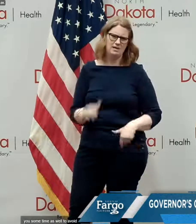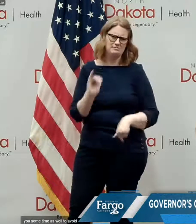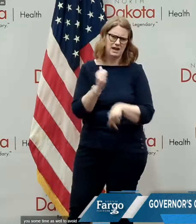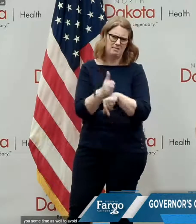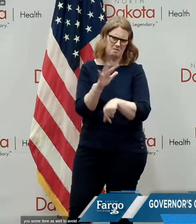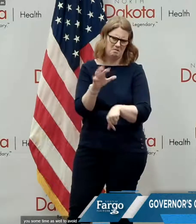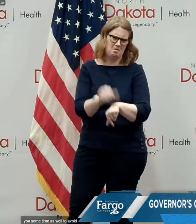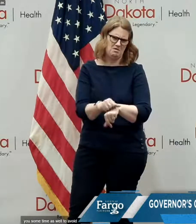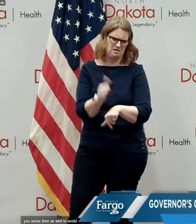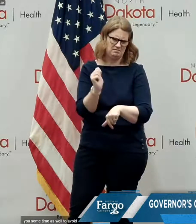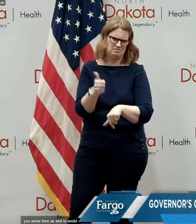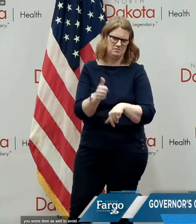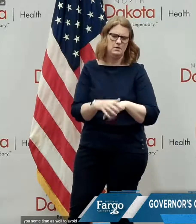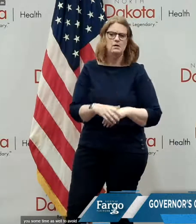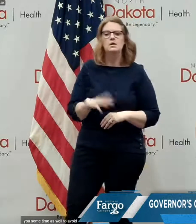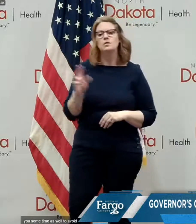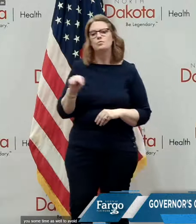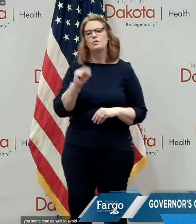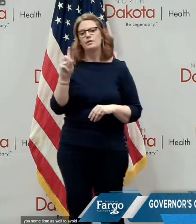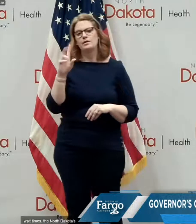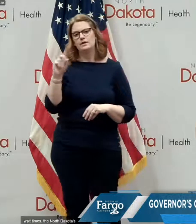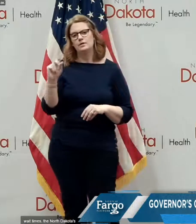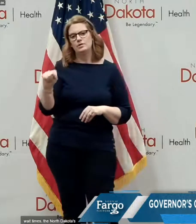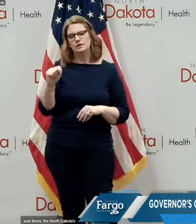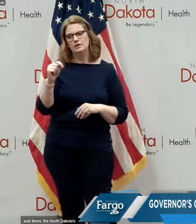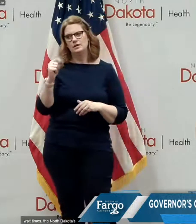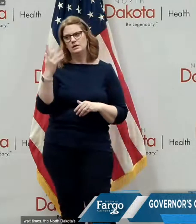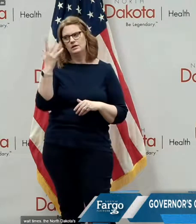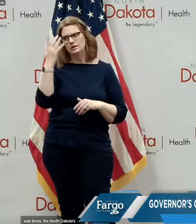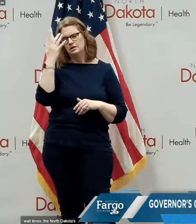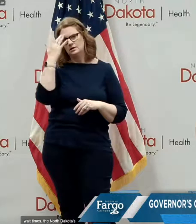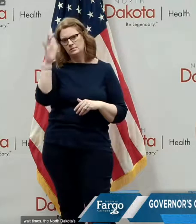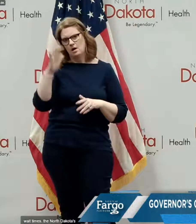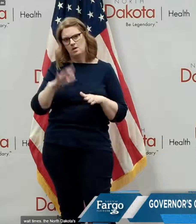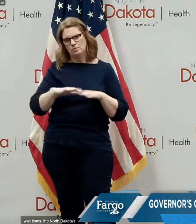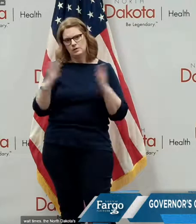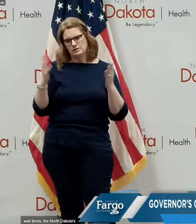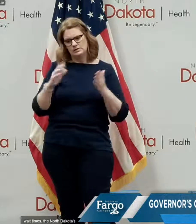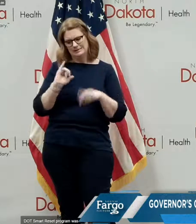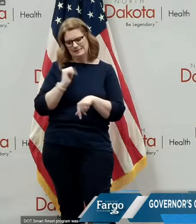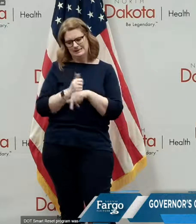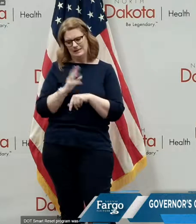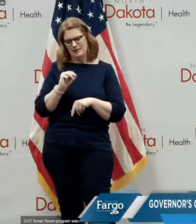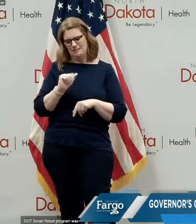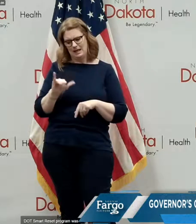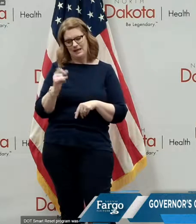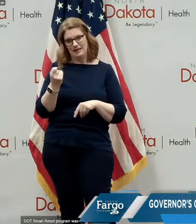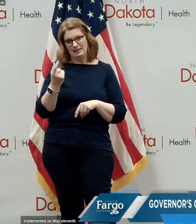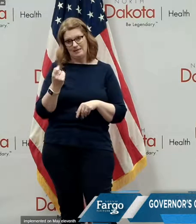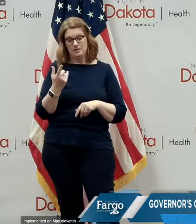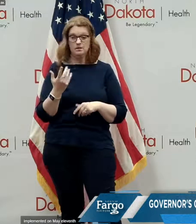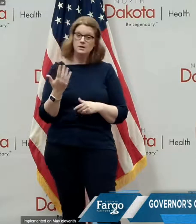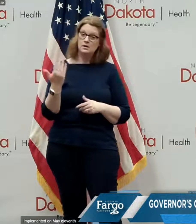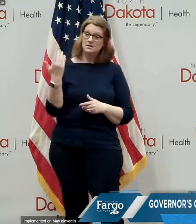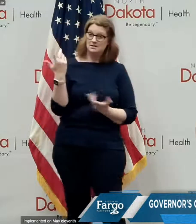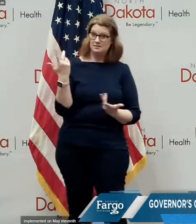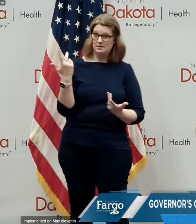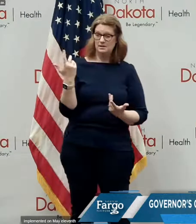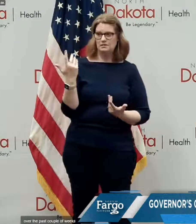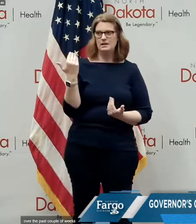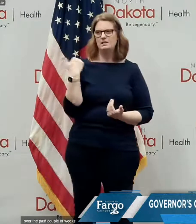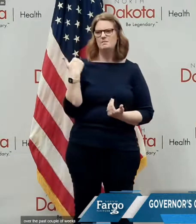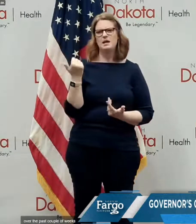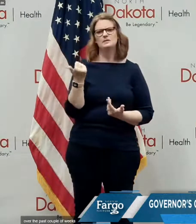The North Dakota DOT Smart Reset program was implemented on May 11th. Over the past couple of weeks, just in the part of May